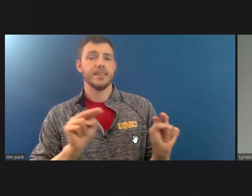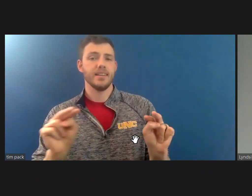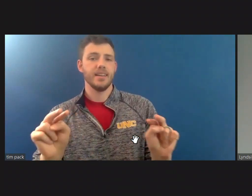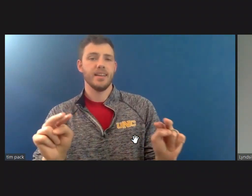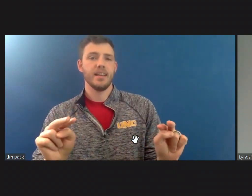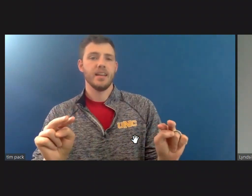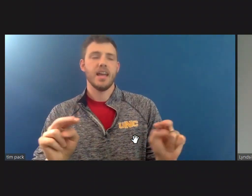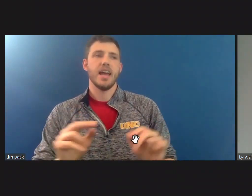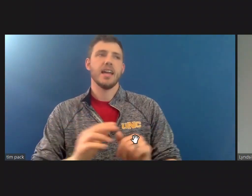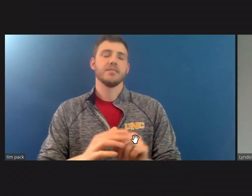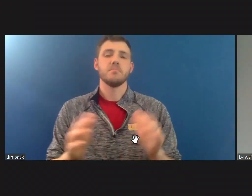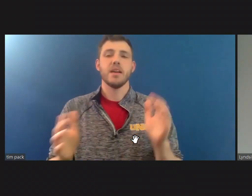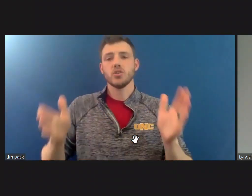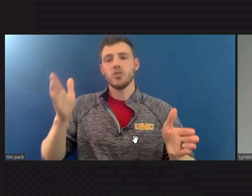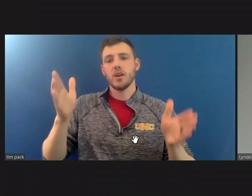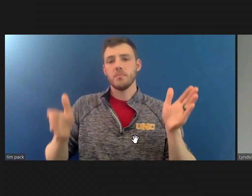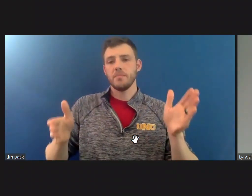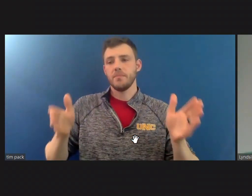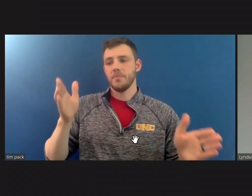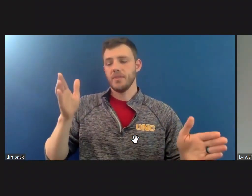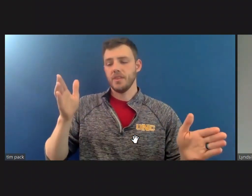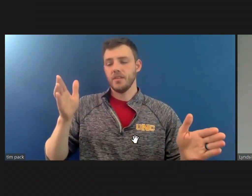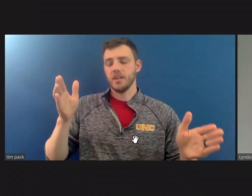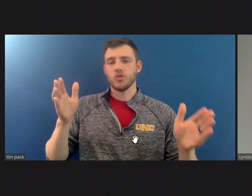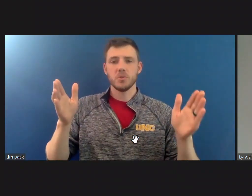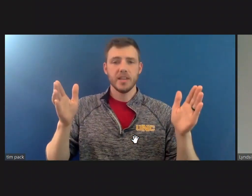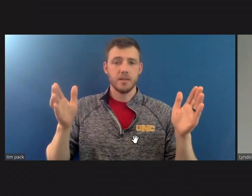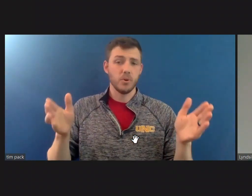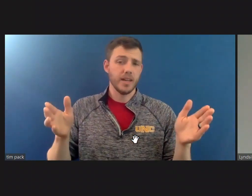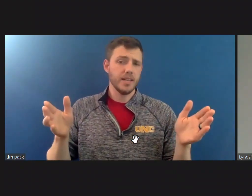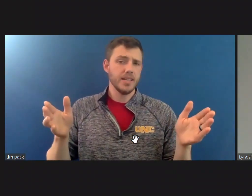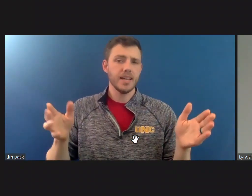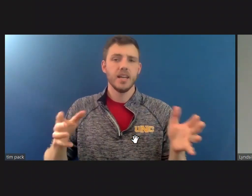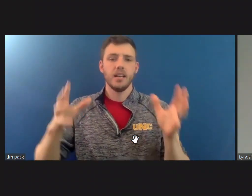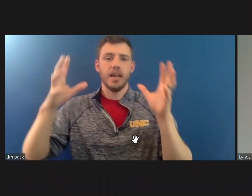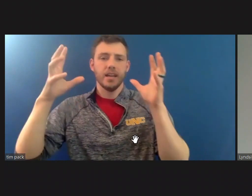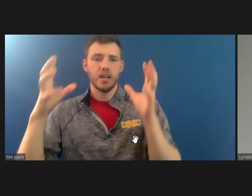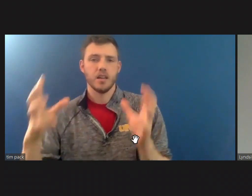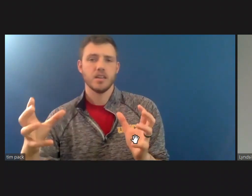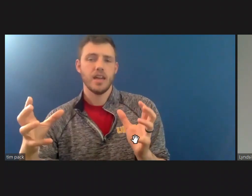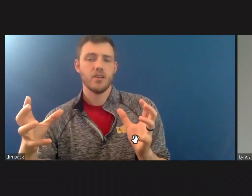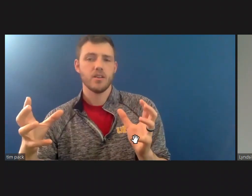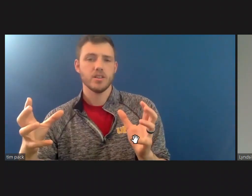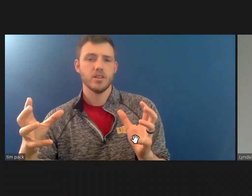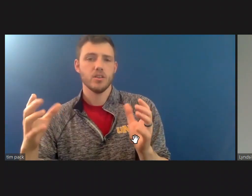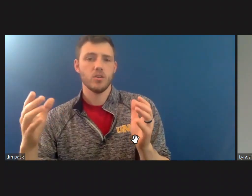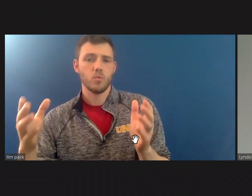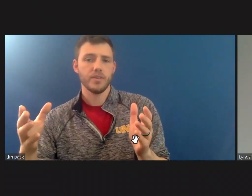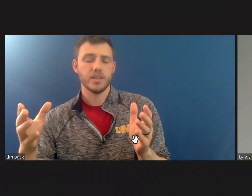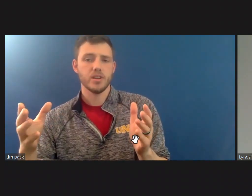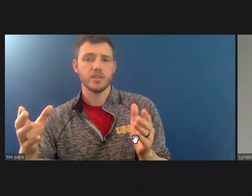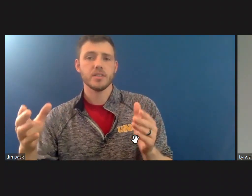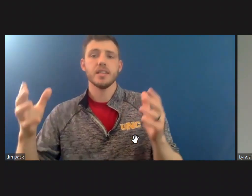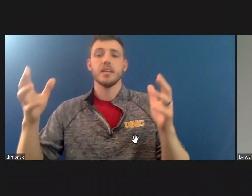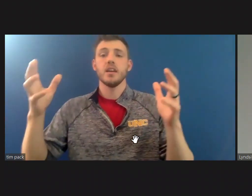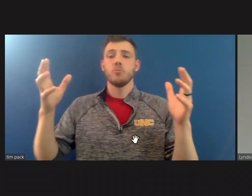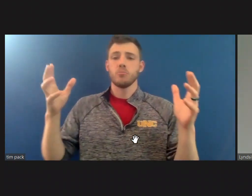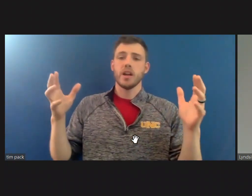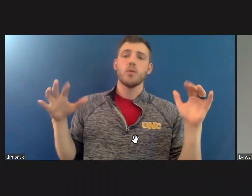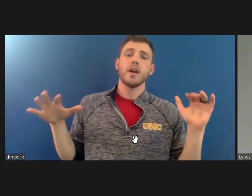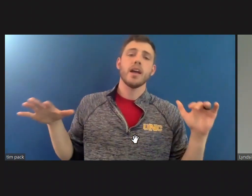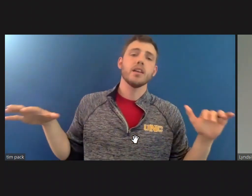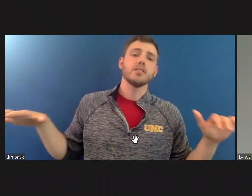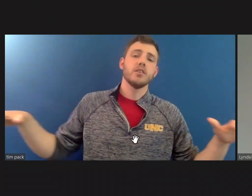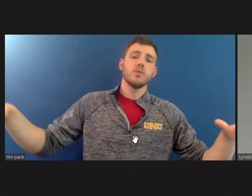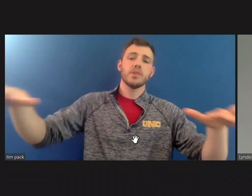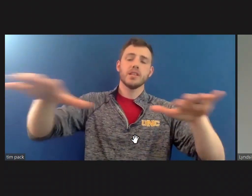seeing it? And making sure that it's almost like bookending, like character, what they start to see,